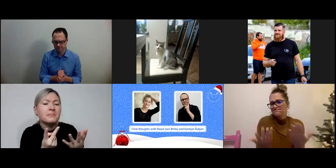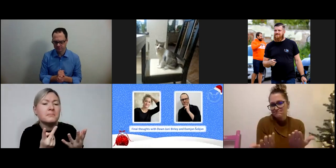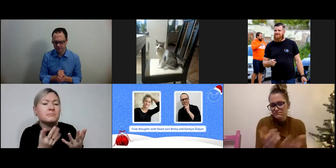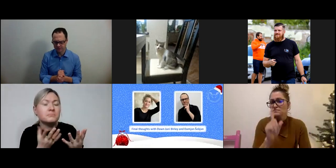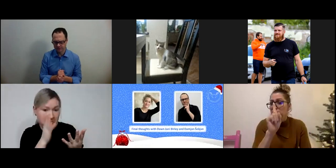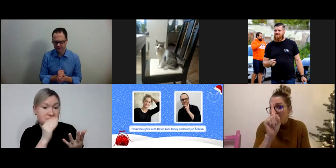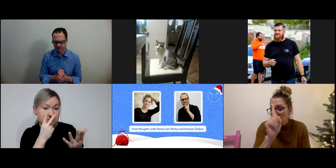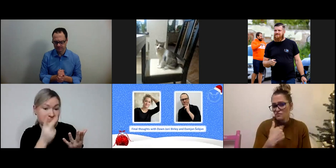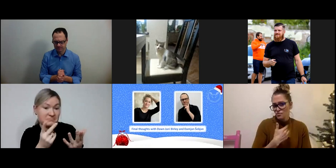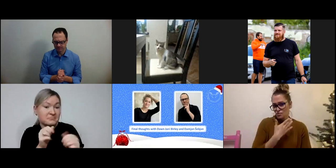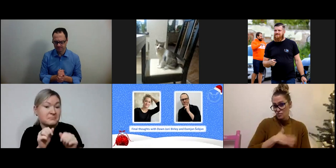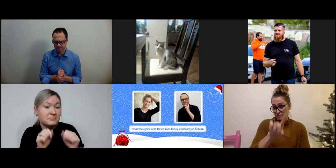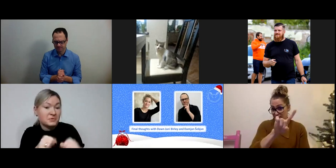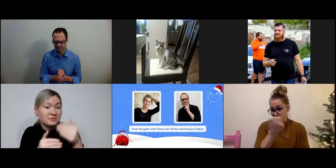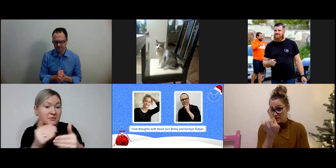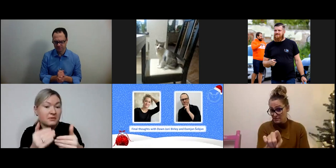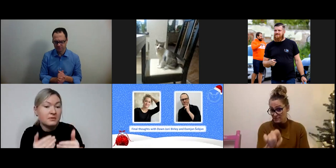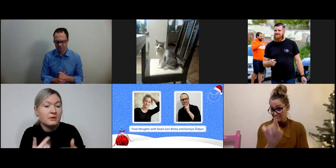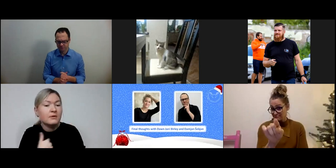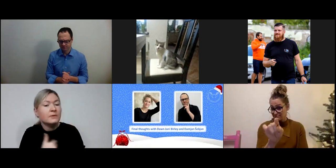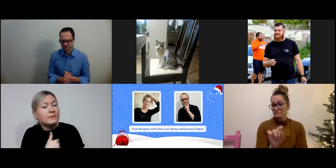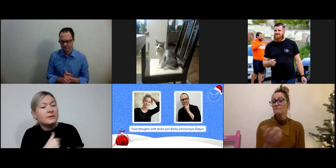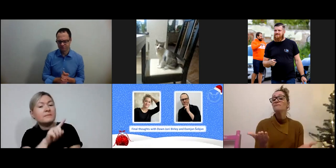Sorry, I'm lost, Dawn. Oh, there she is.